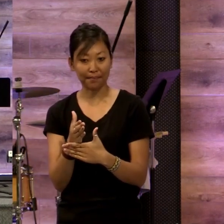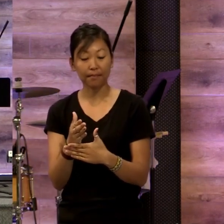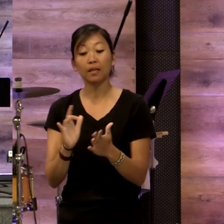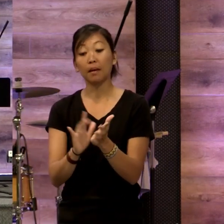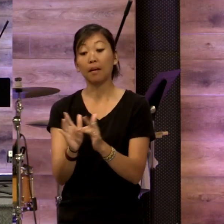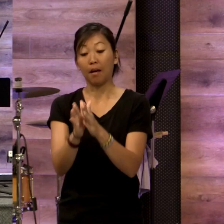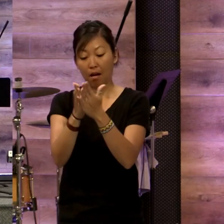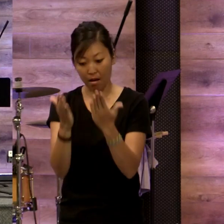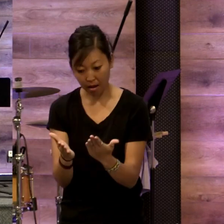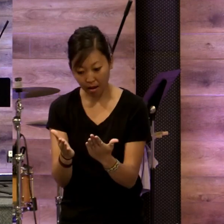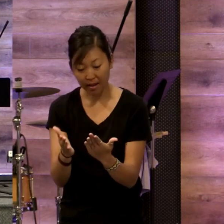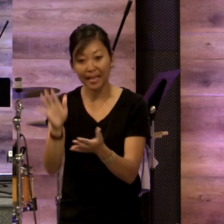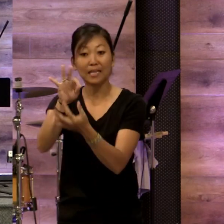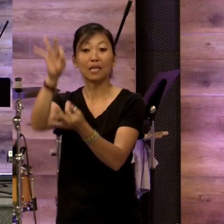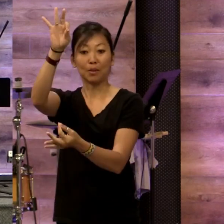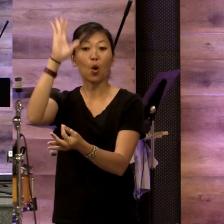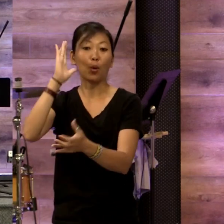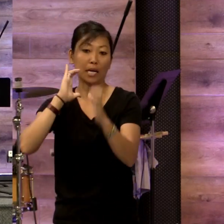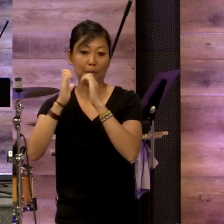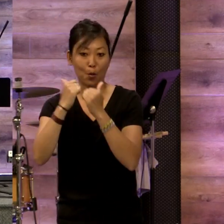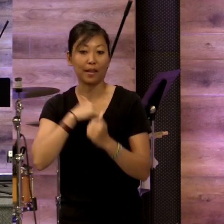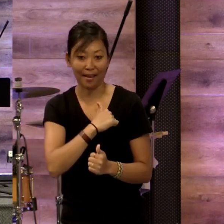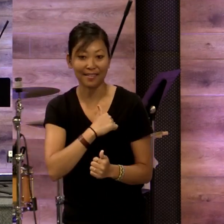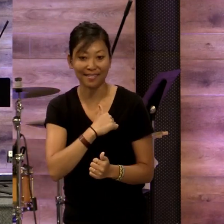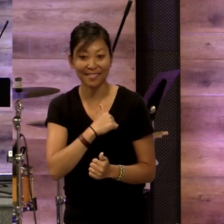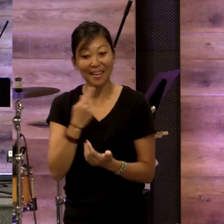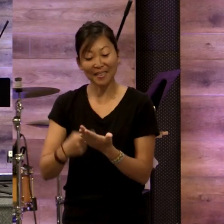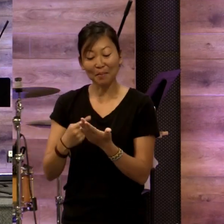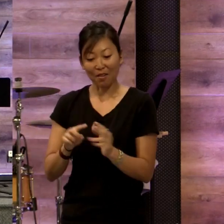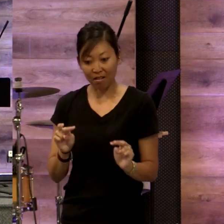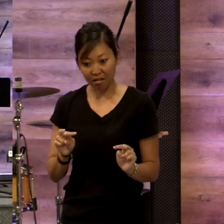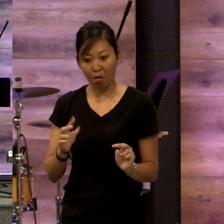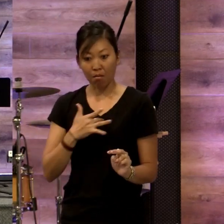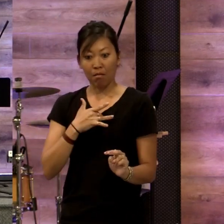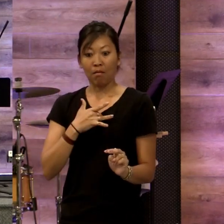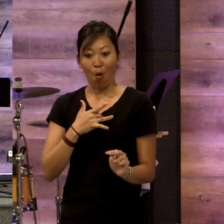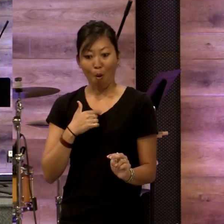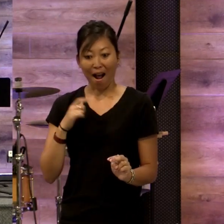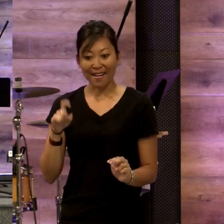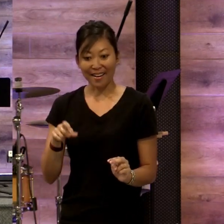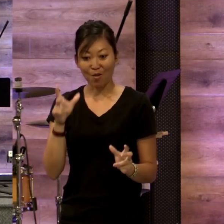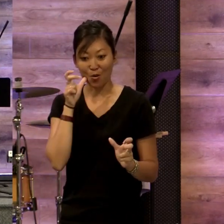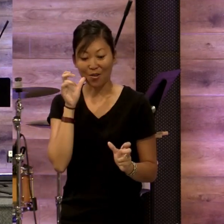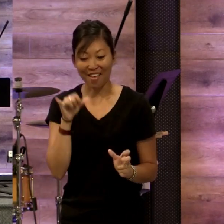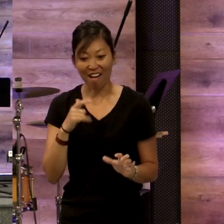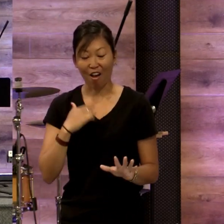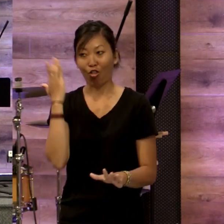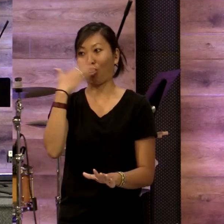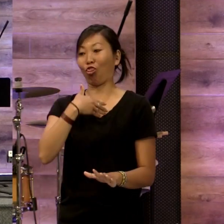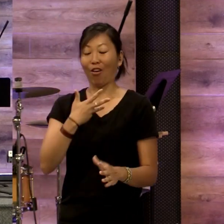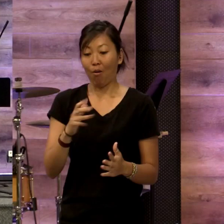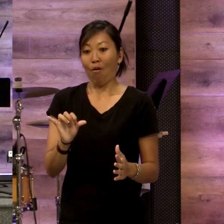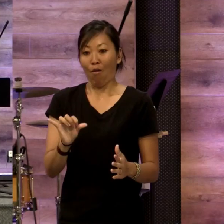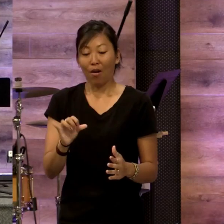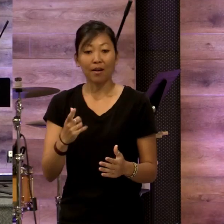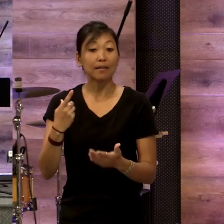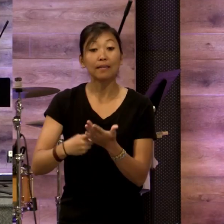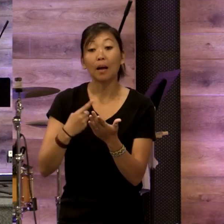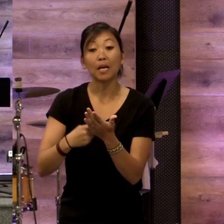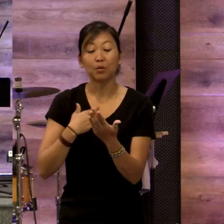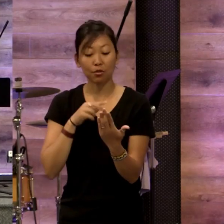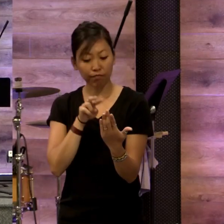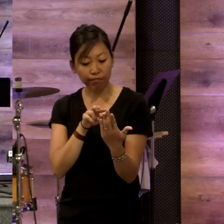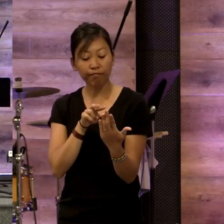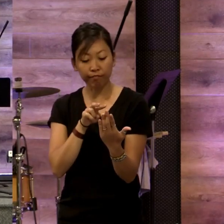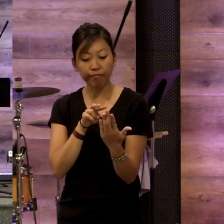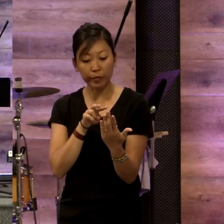really specifically and acutely because we needed to hear exactly that. Sometimes we're simply building a grid